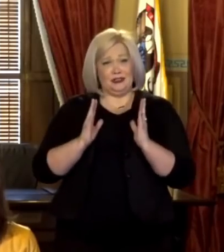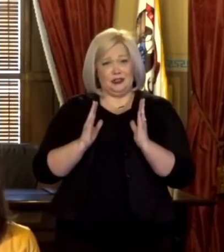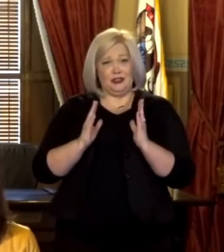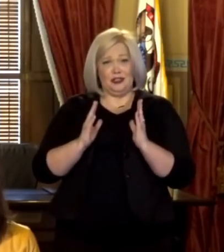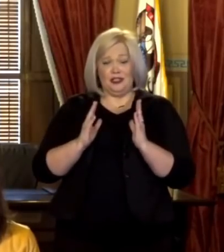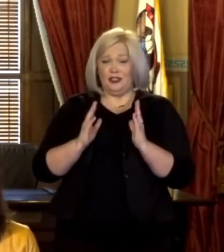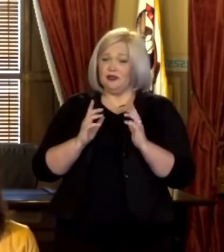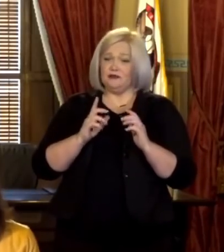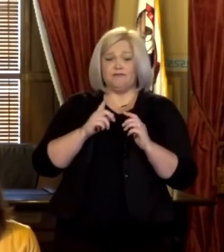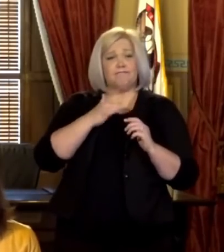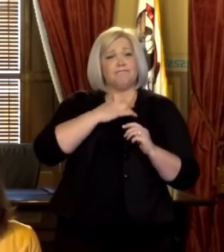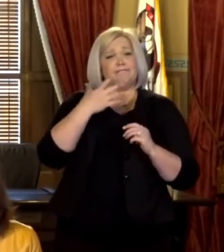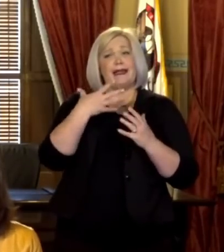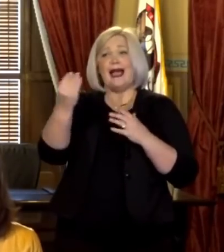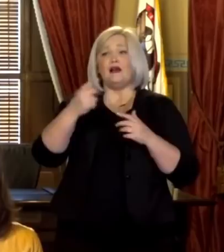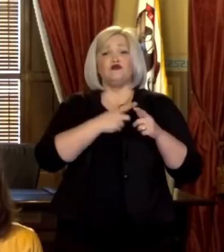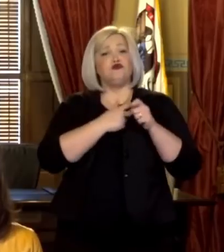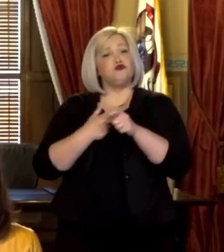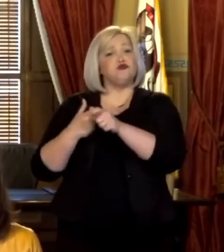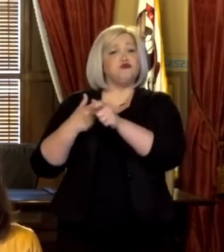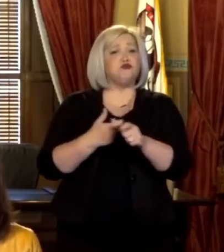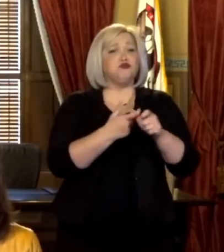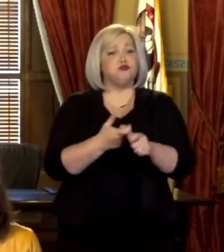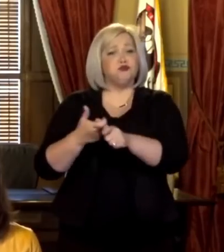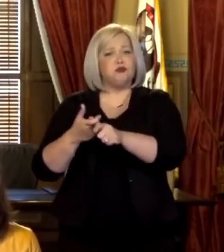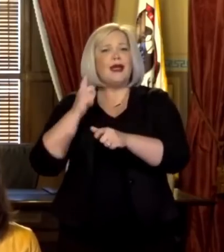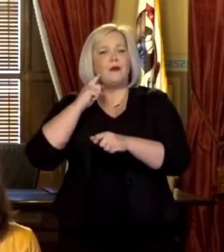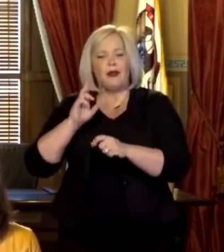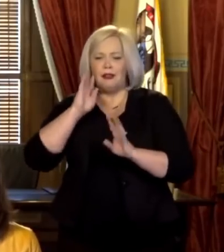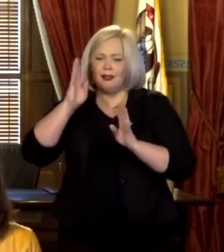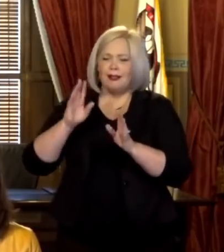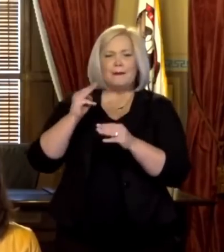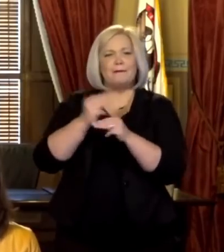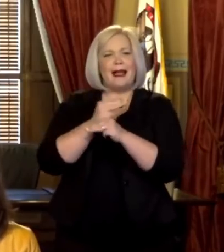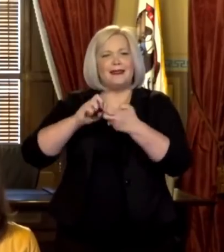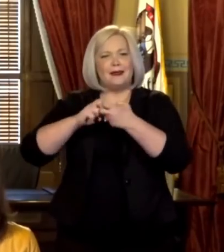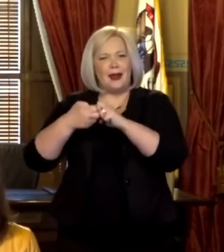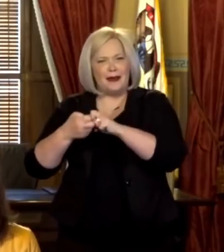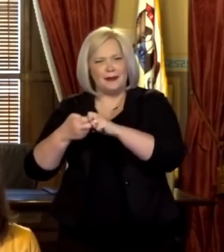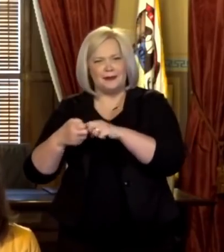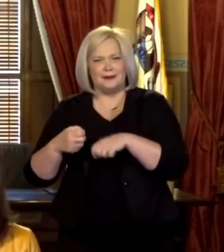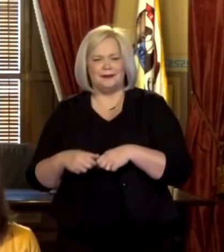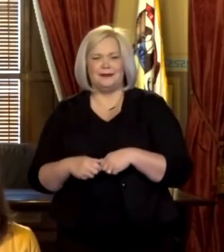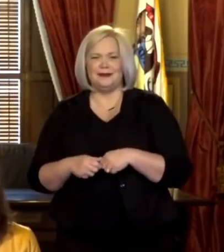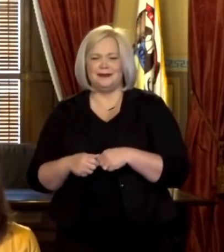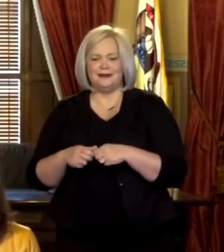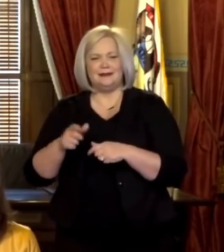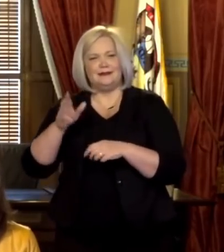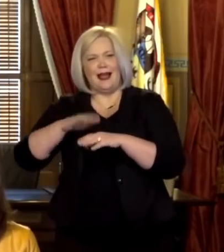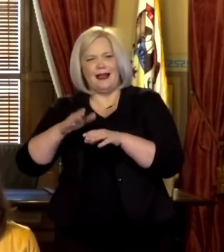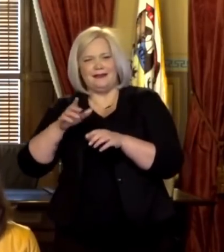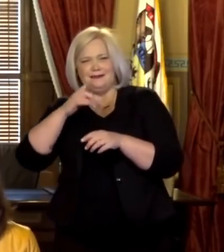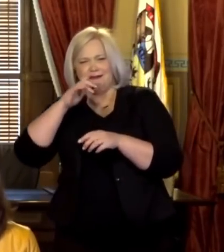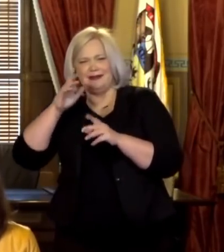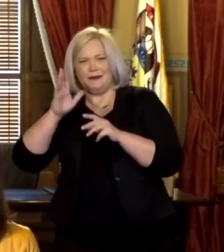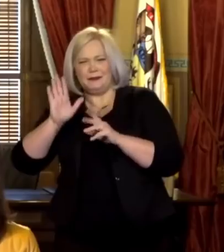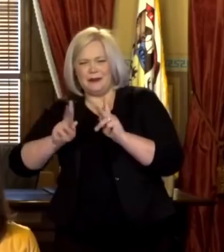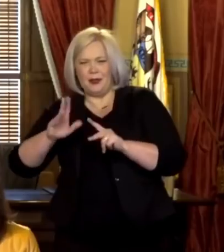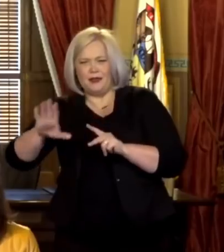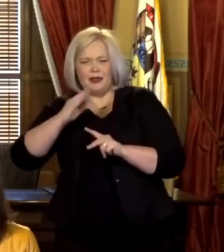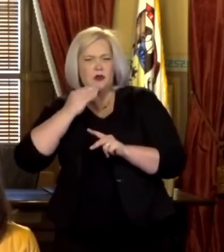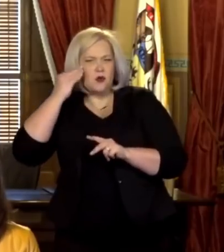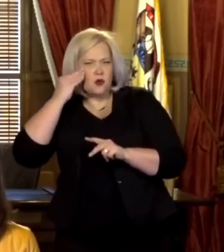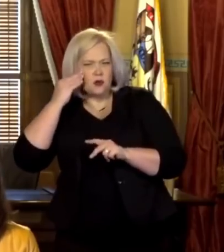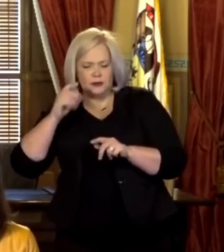their jog. Or Colleen from Hamtramck, who created a theater where she performs from her balcony and streams on social media